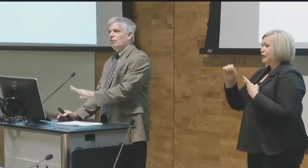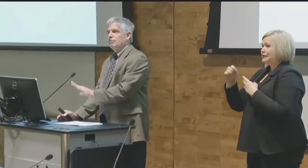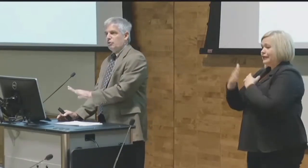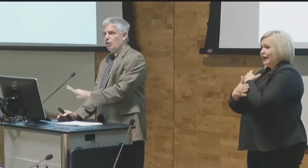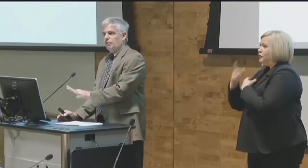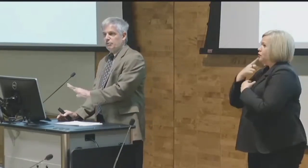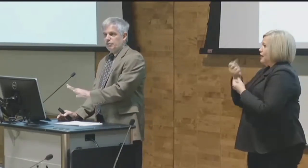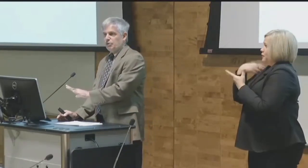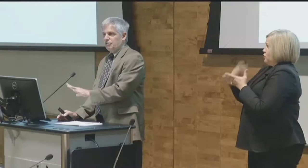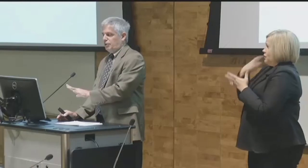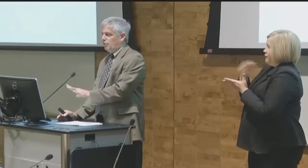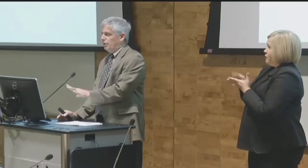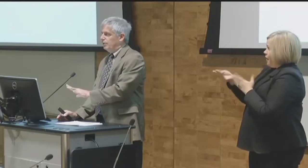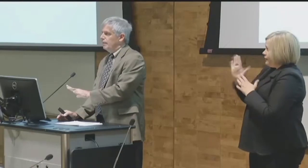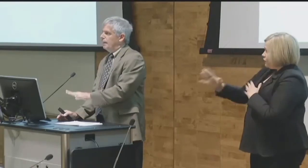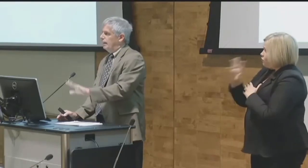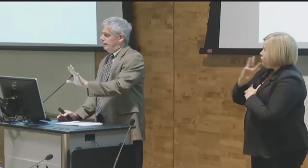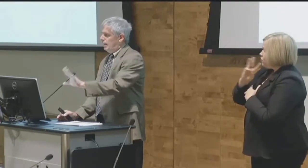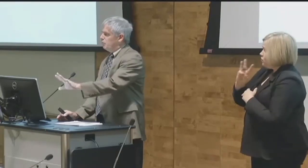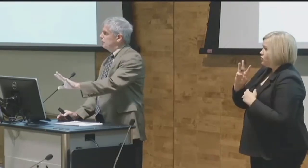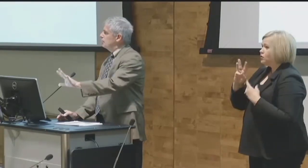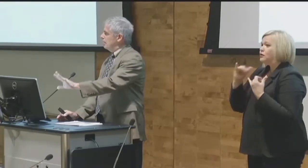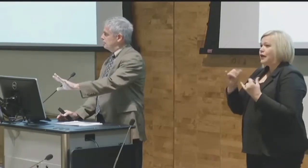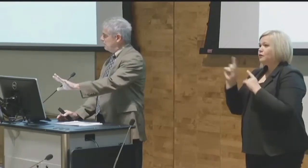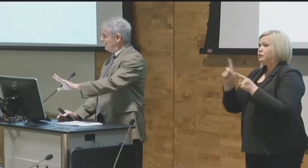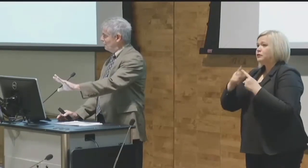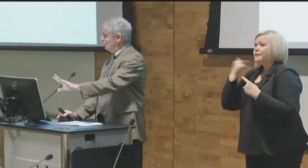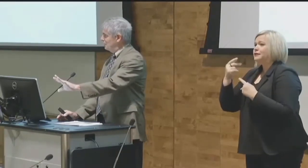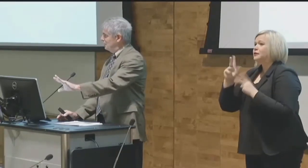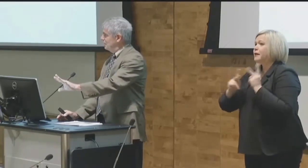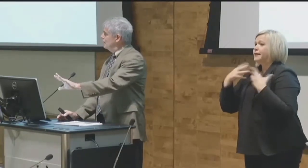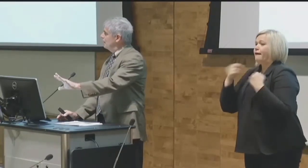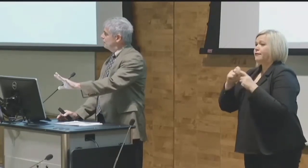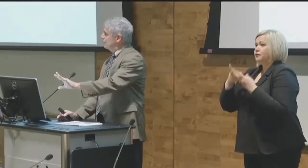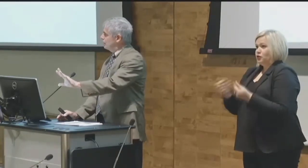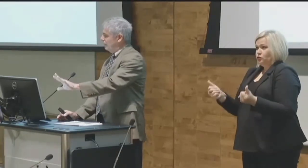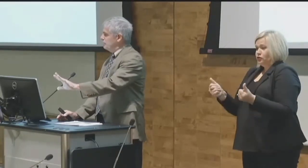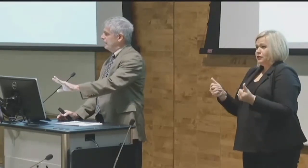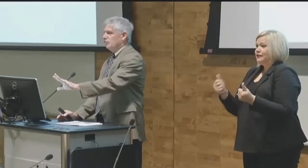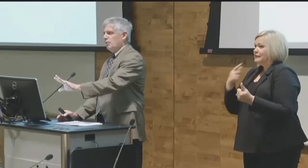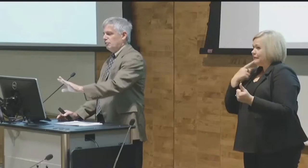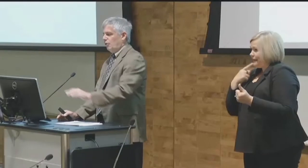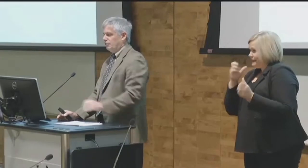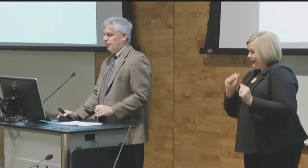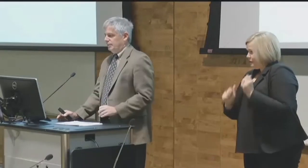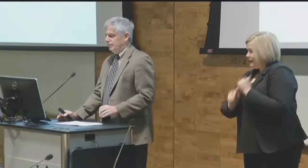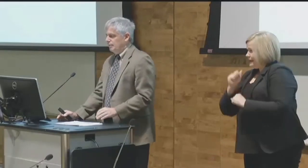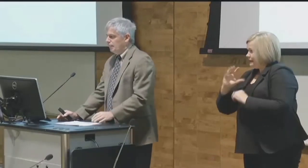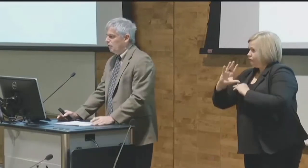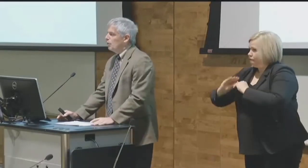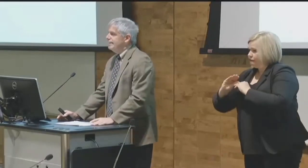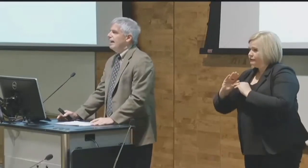us the cost of their water if we were to purchase their water. Now we went to the best public health solution and see, can we make this most cost